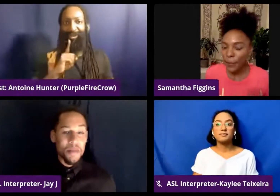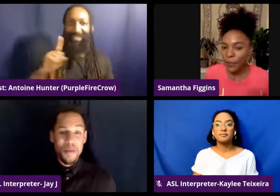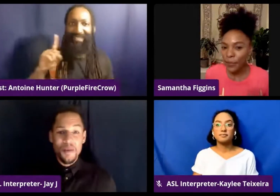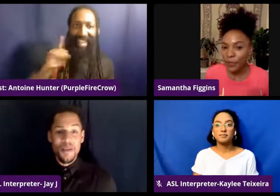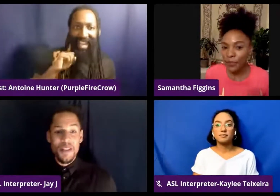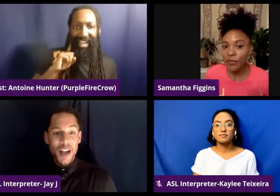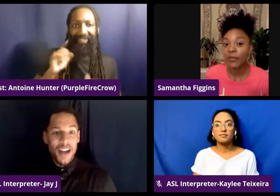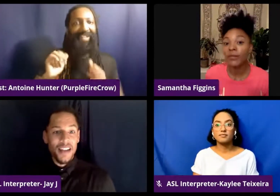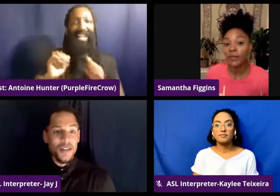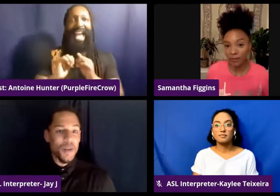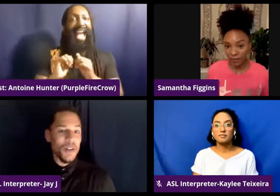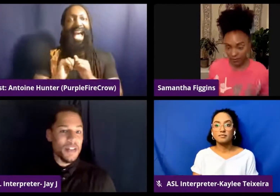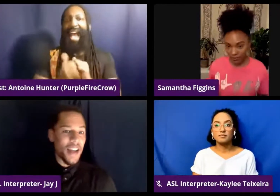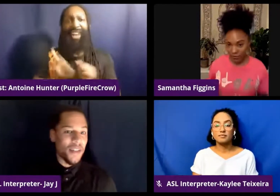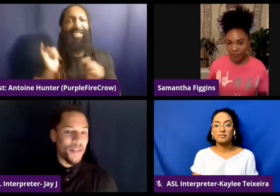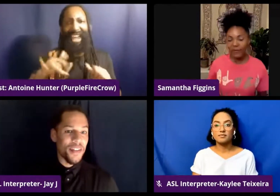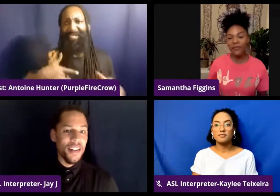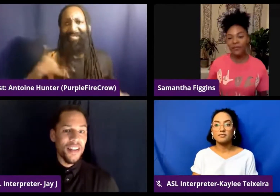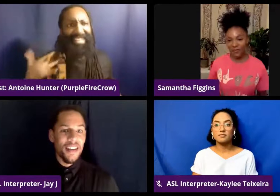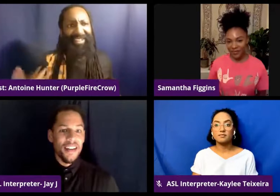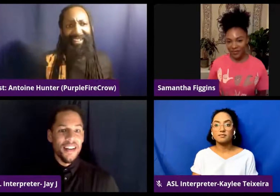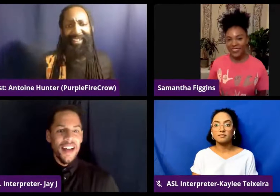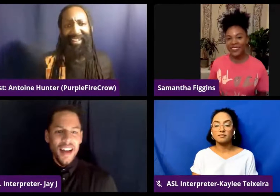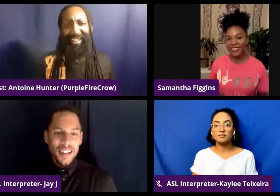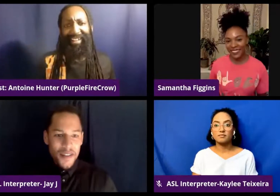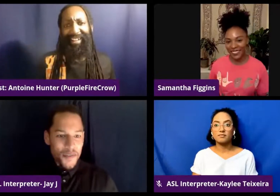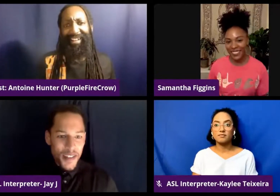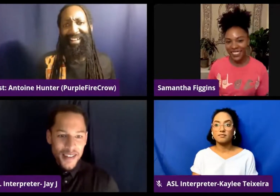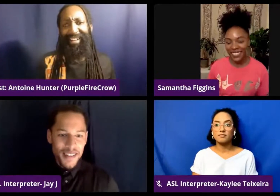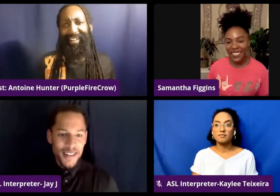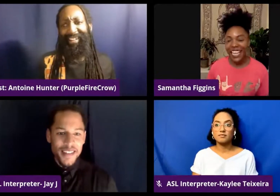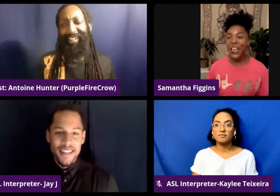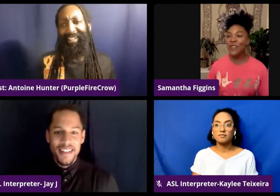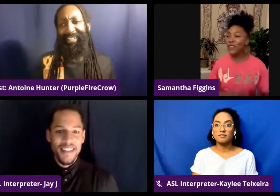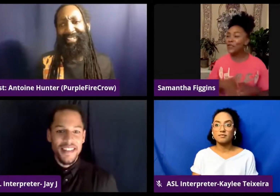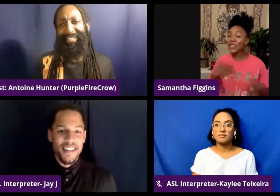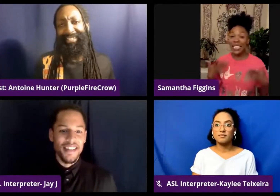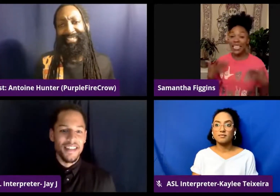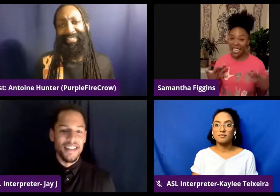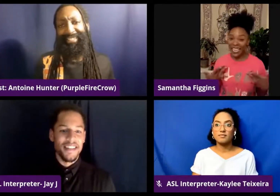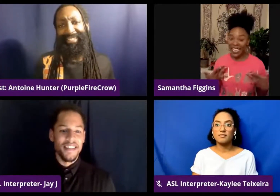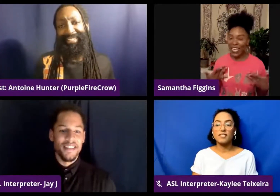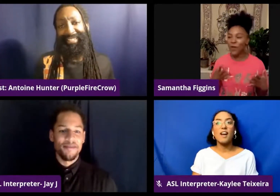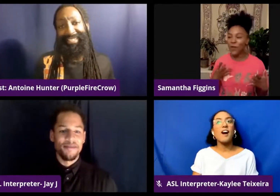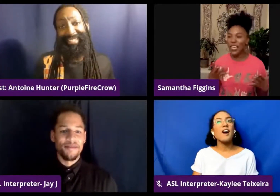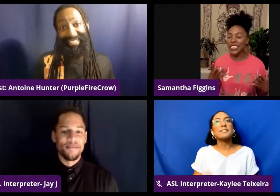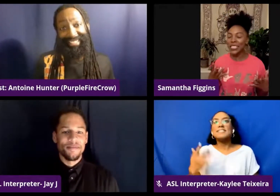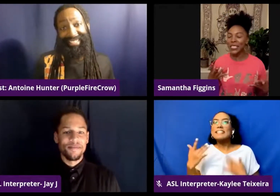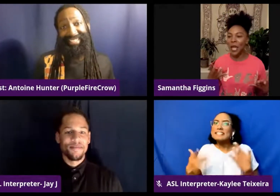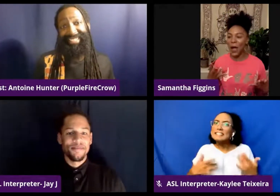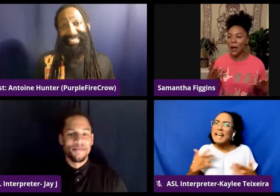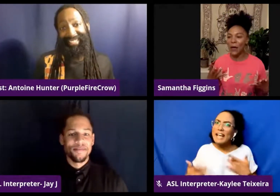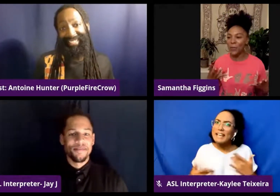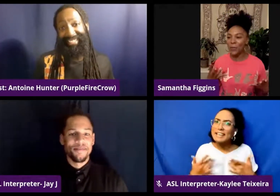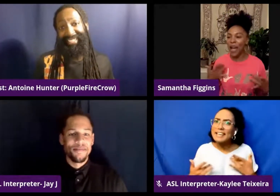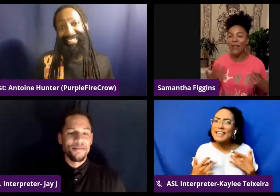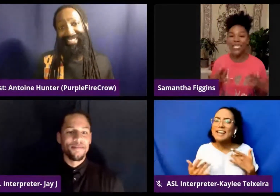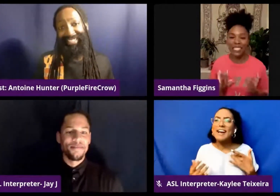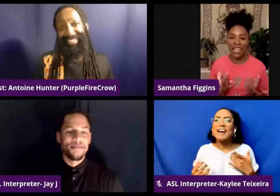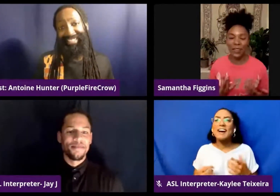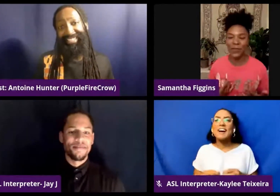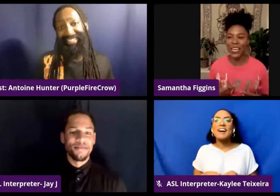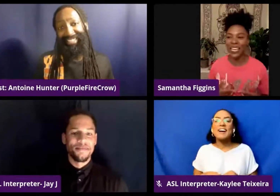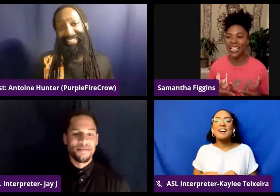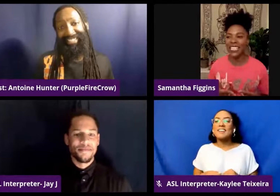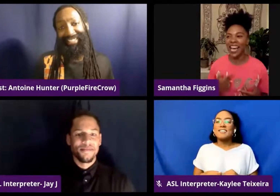You were around people who signed, who were deaf. How did that feel? It was really exciting. It was, I